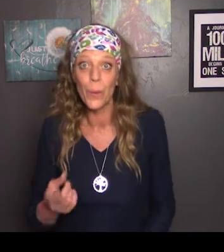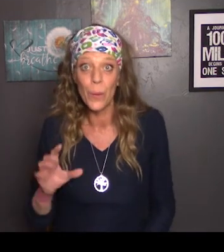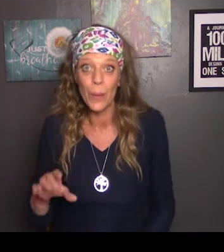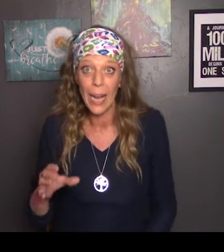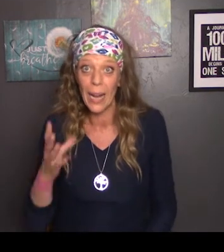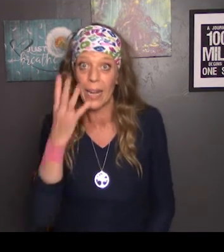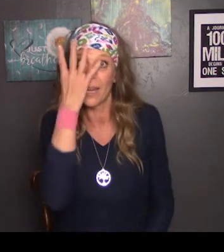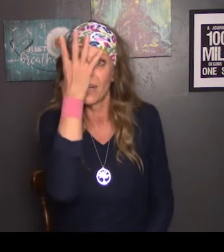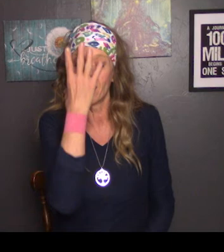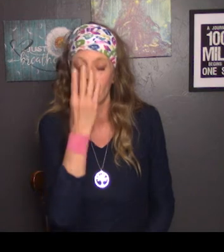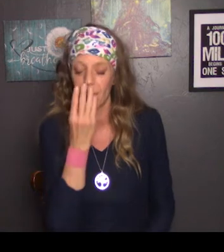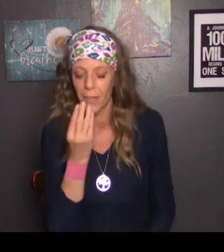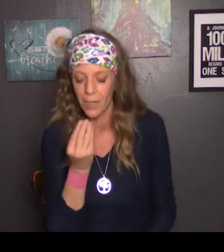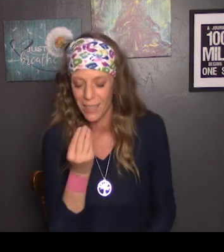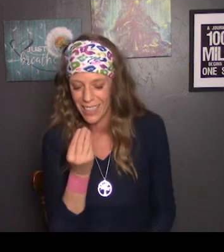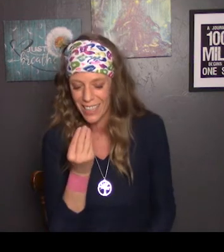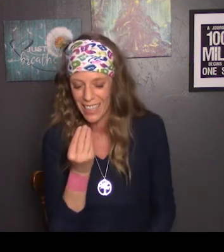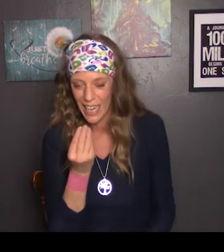You can sleep,